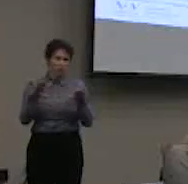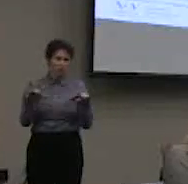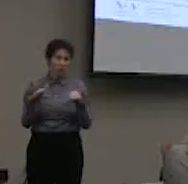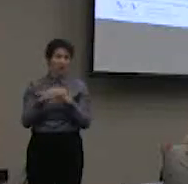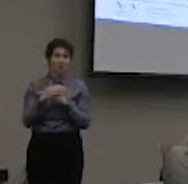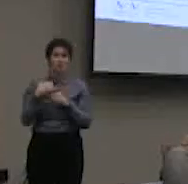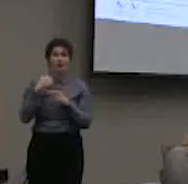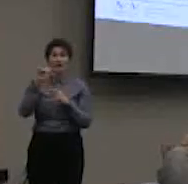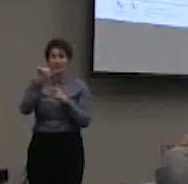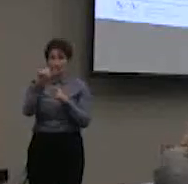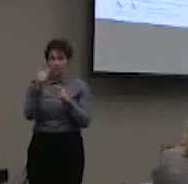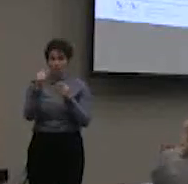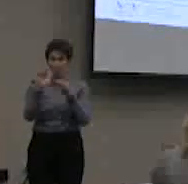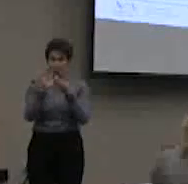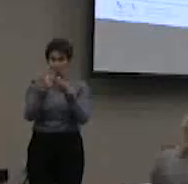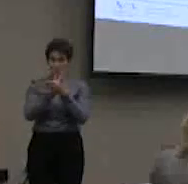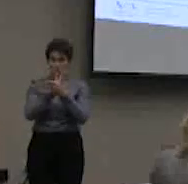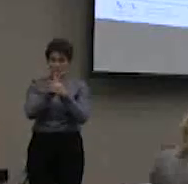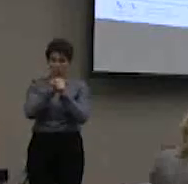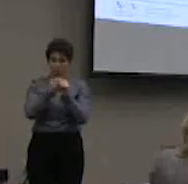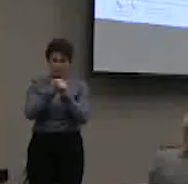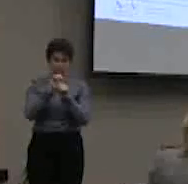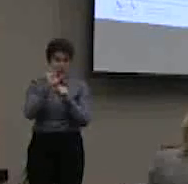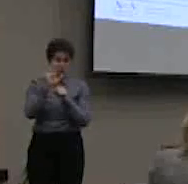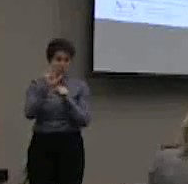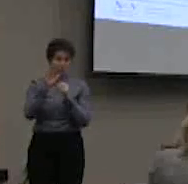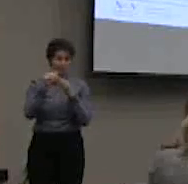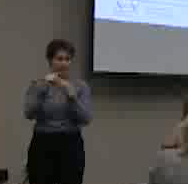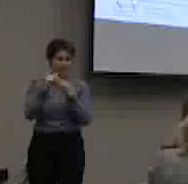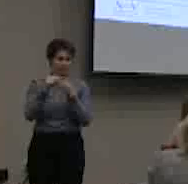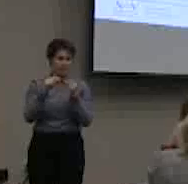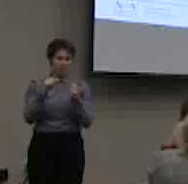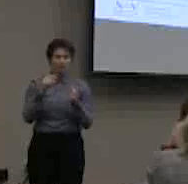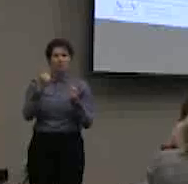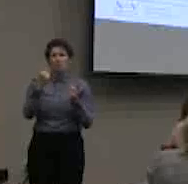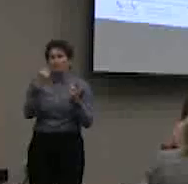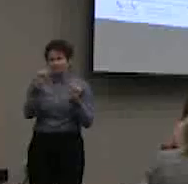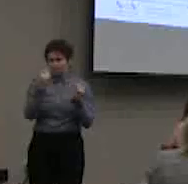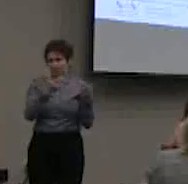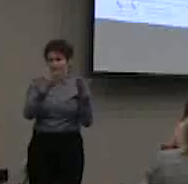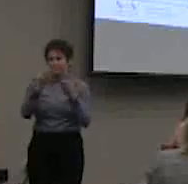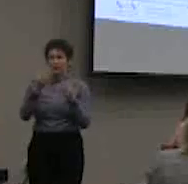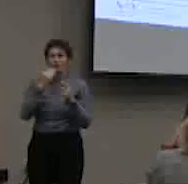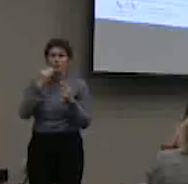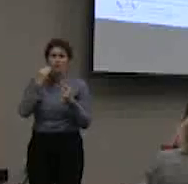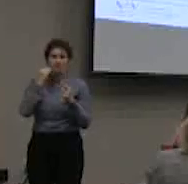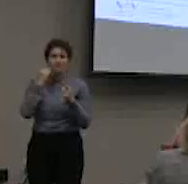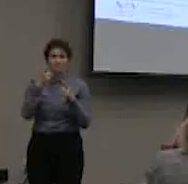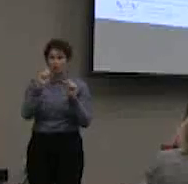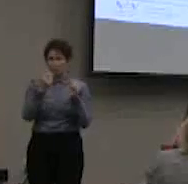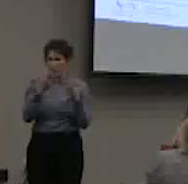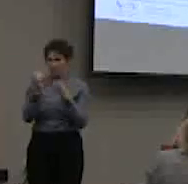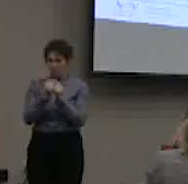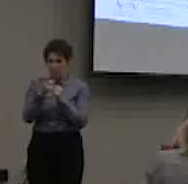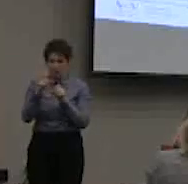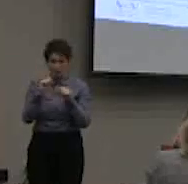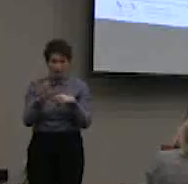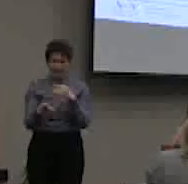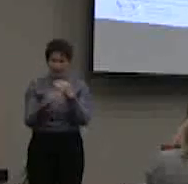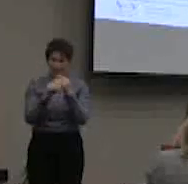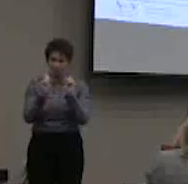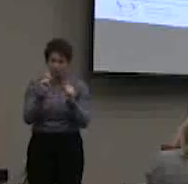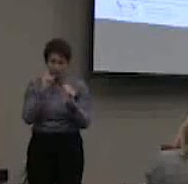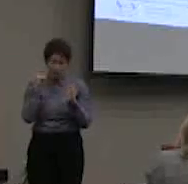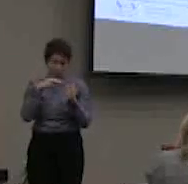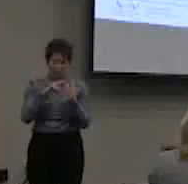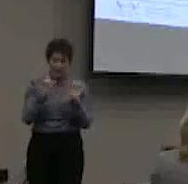And this is one that you can take home you can add to it, you can refer to it or not, but